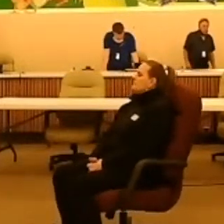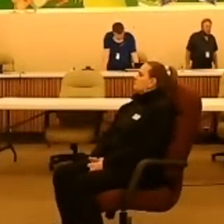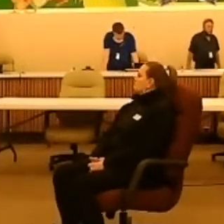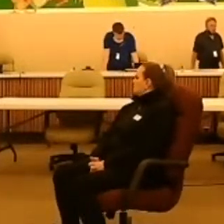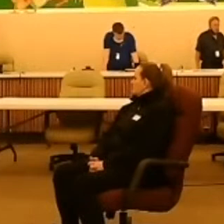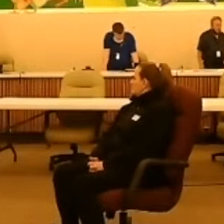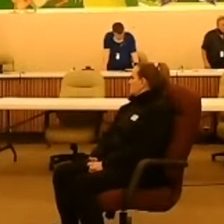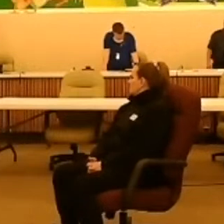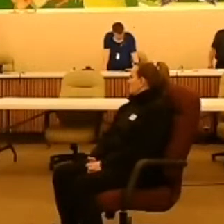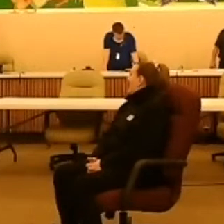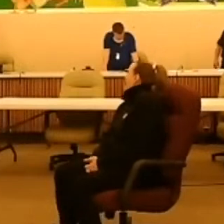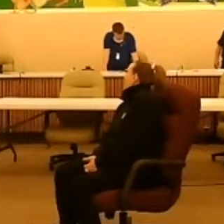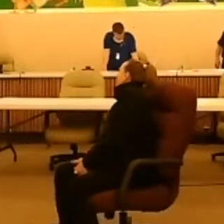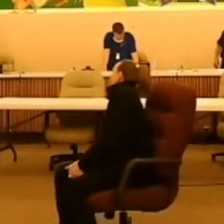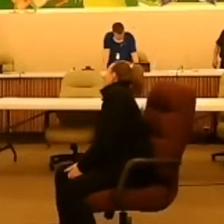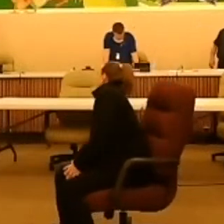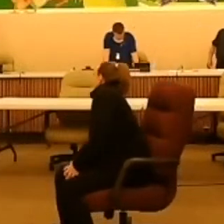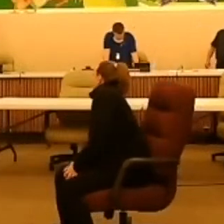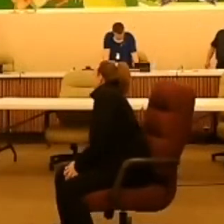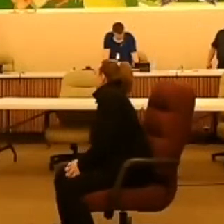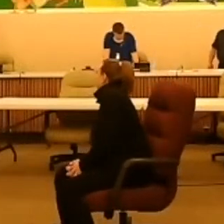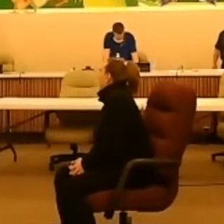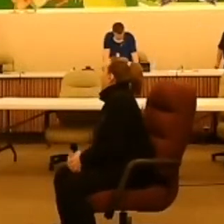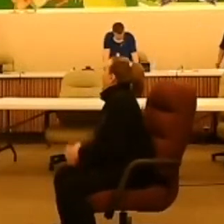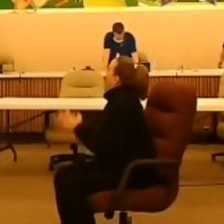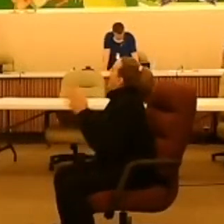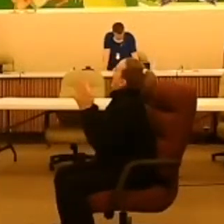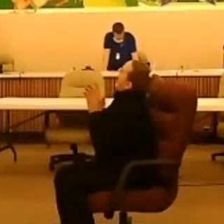Well, loosen your ponytail. No.